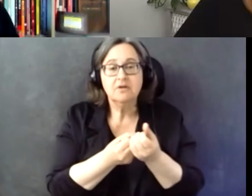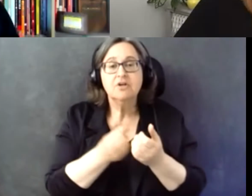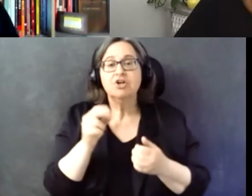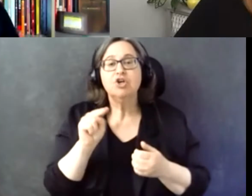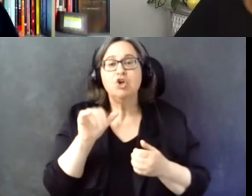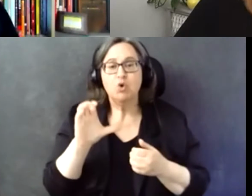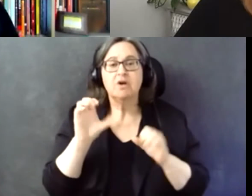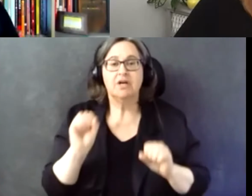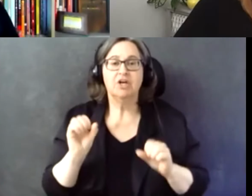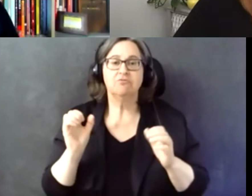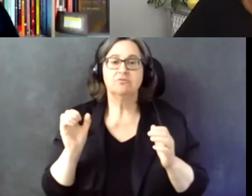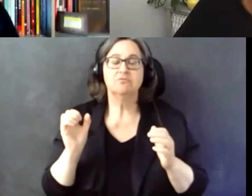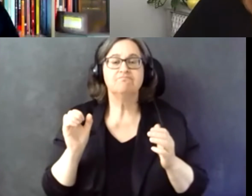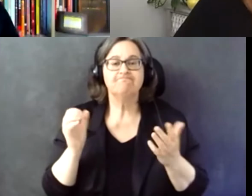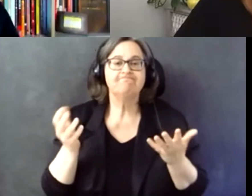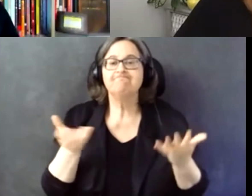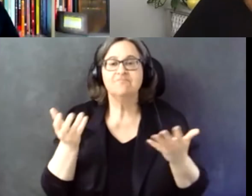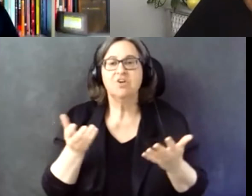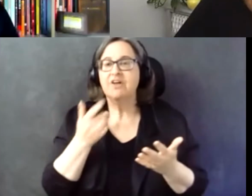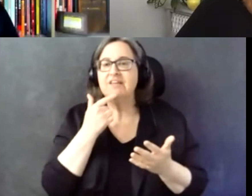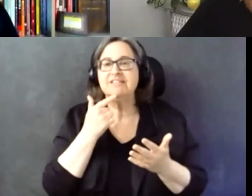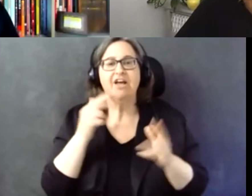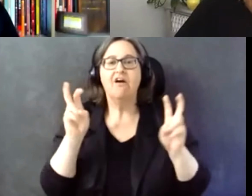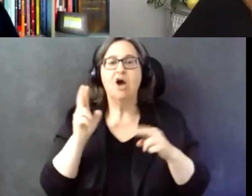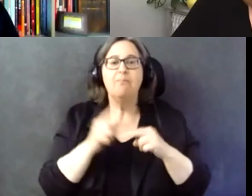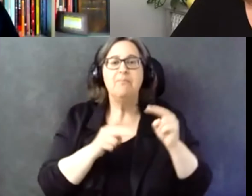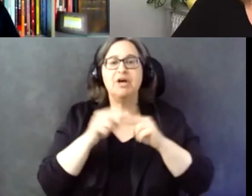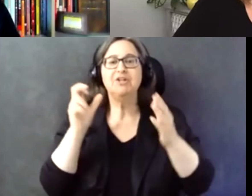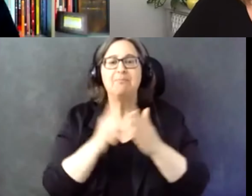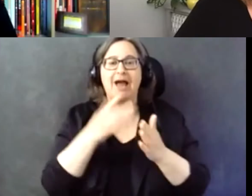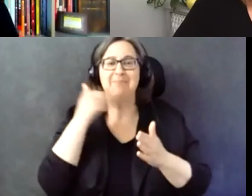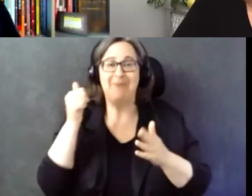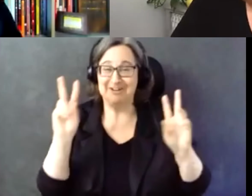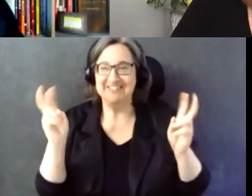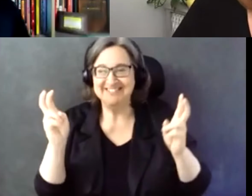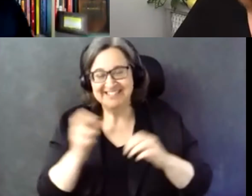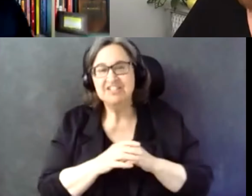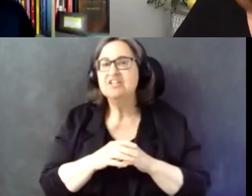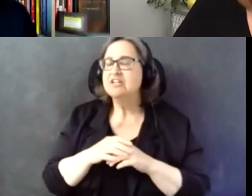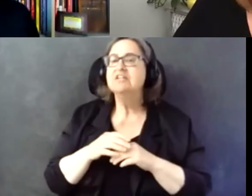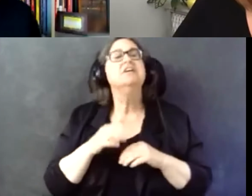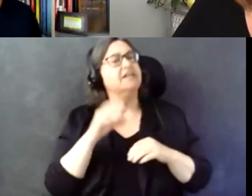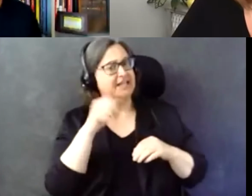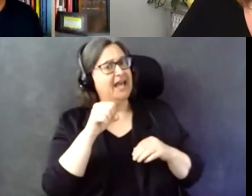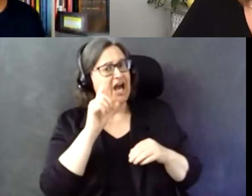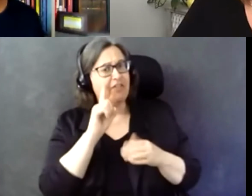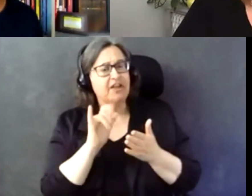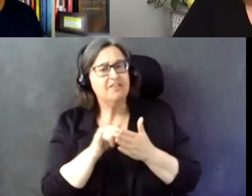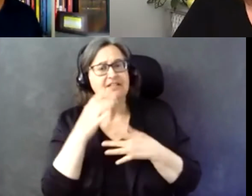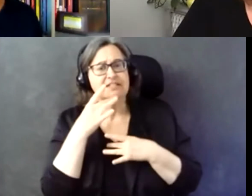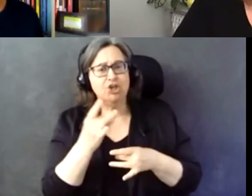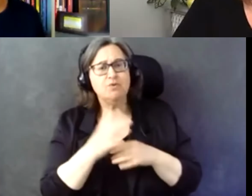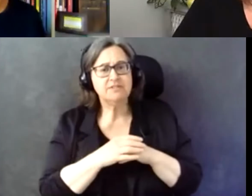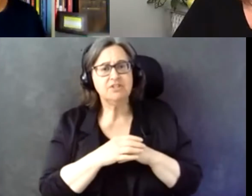york can return you know build you know what do they keep saying like build back better uh yeah right but i mean and i think it's also an interesting